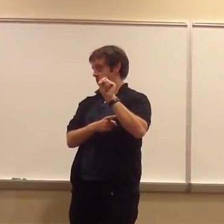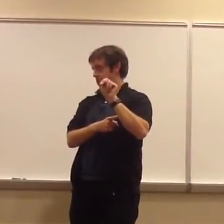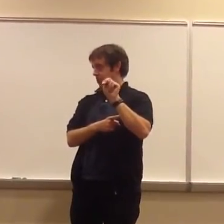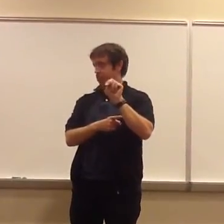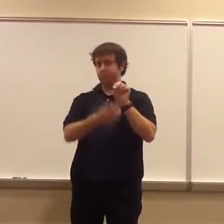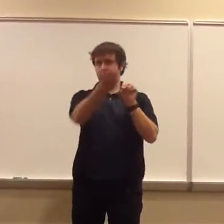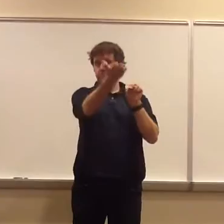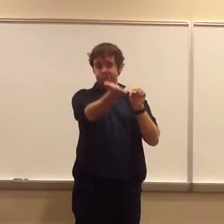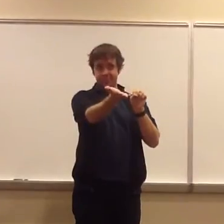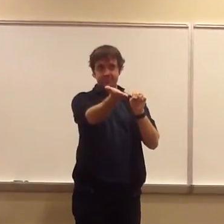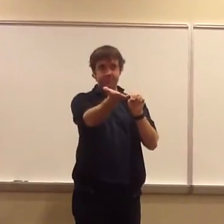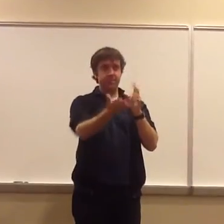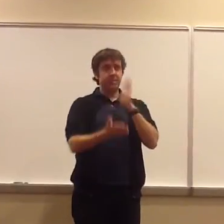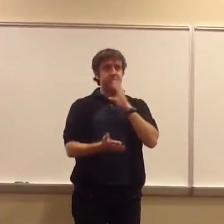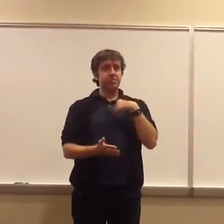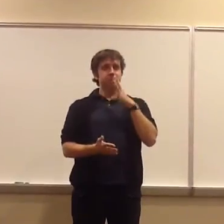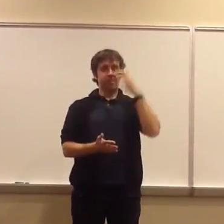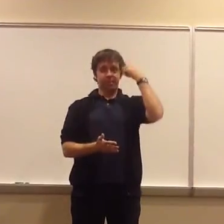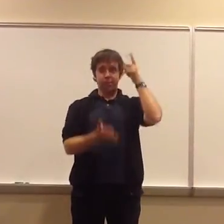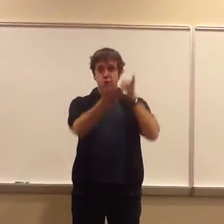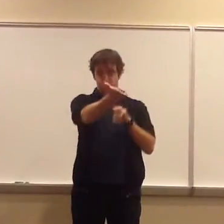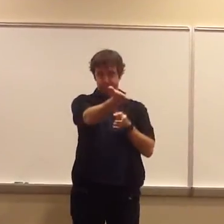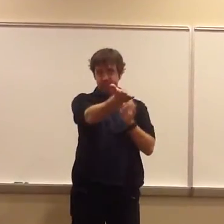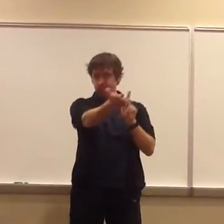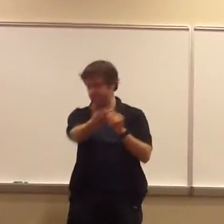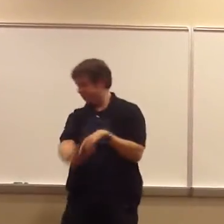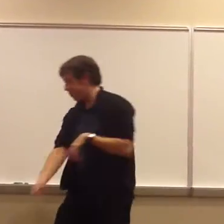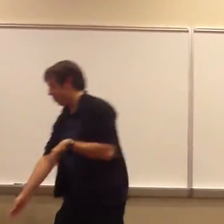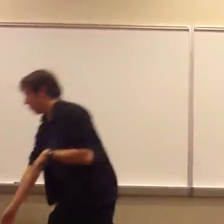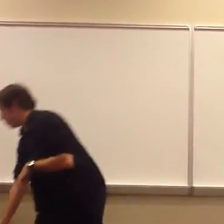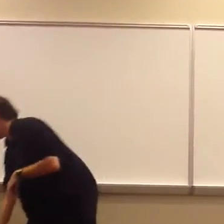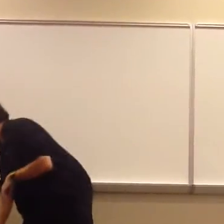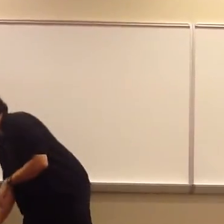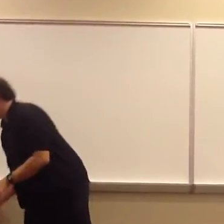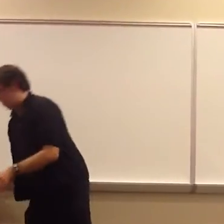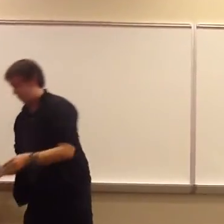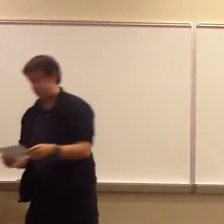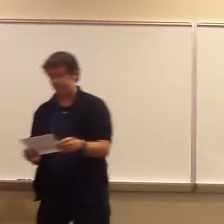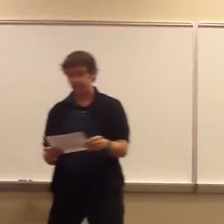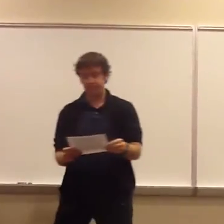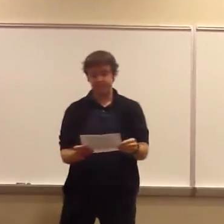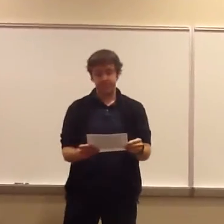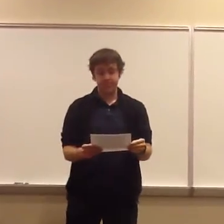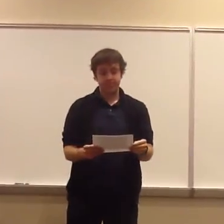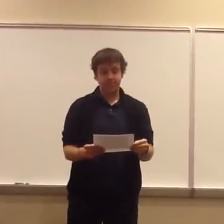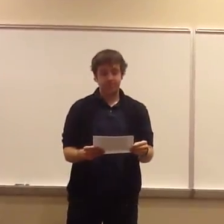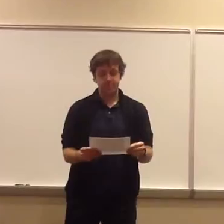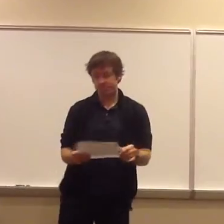And again, I'm going to make this comment for Amy Nelson. I'm representing her comments.